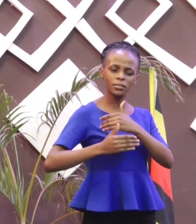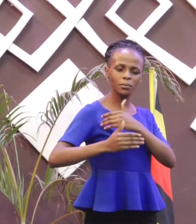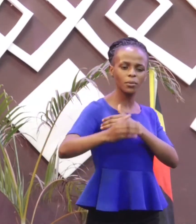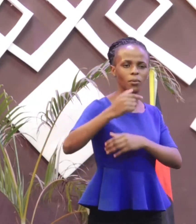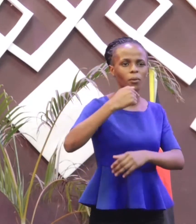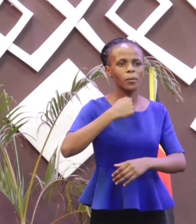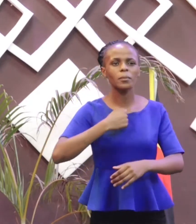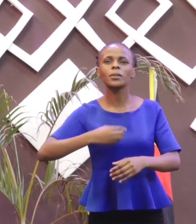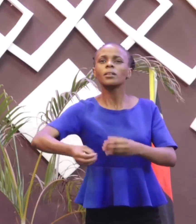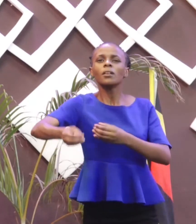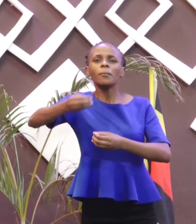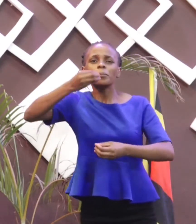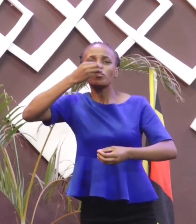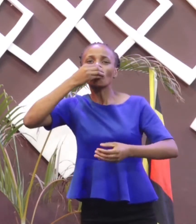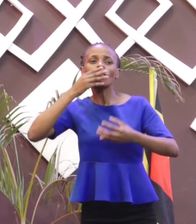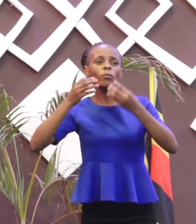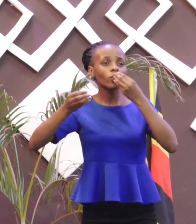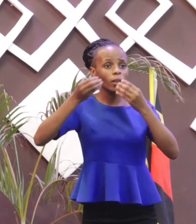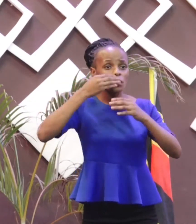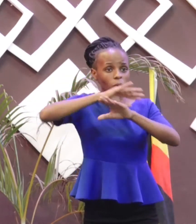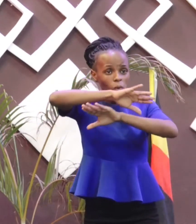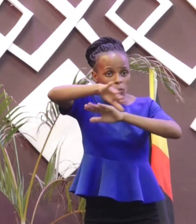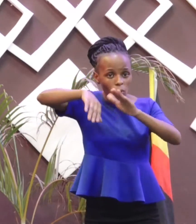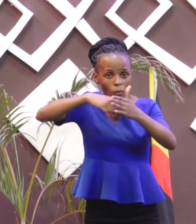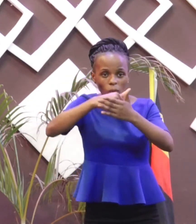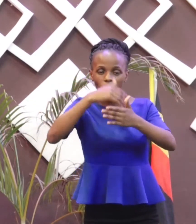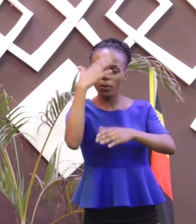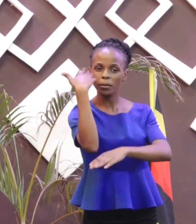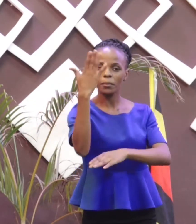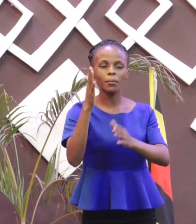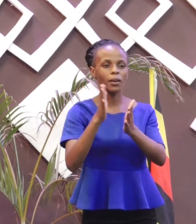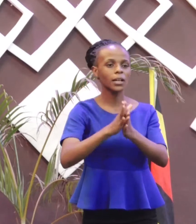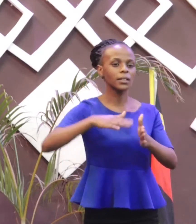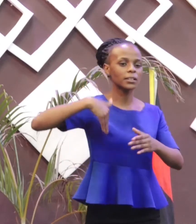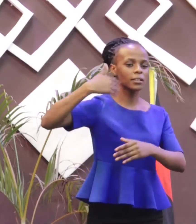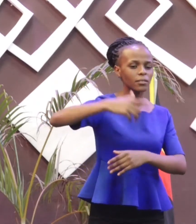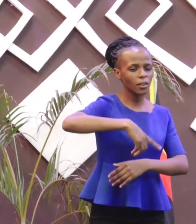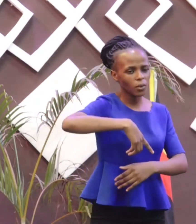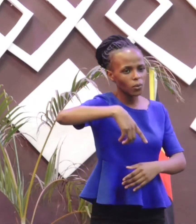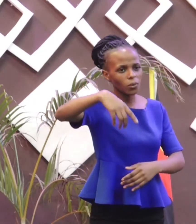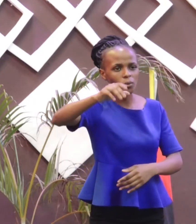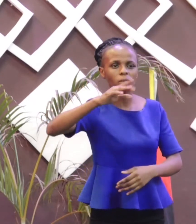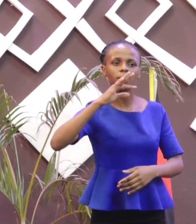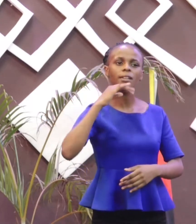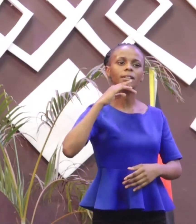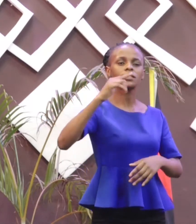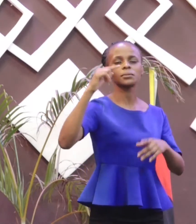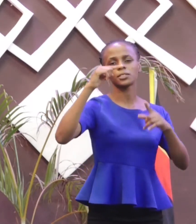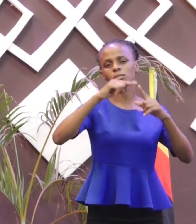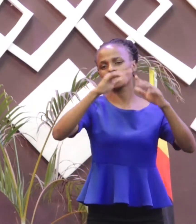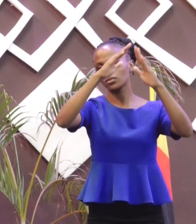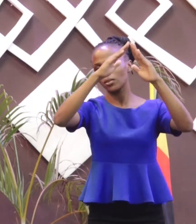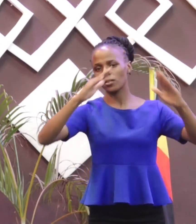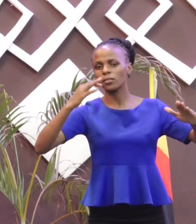and speak to the people of Israel. Musule yokusatu olunyiri olusooka, awo n'angamba nti